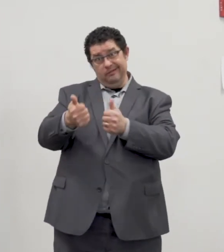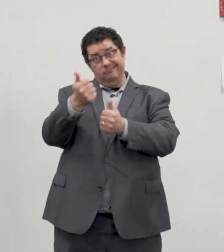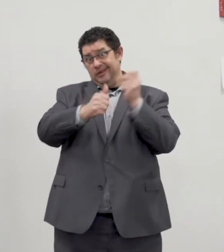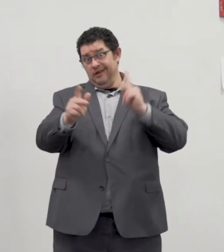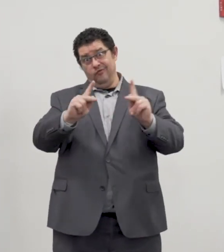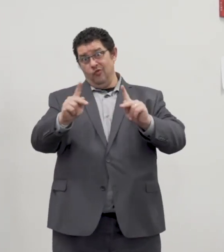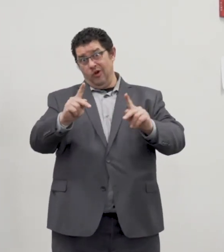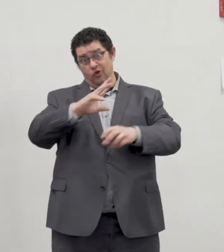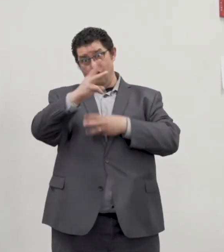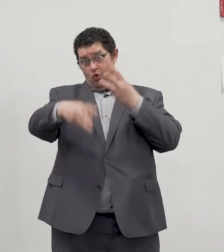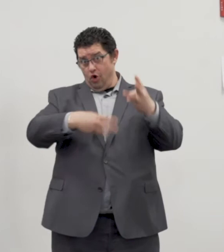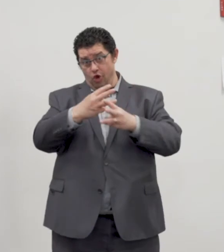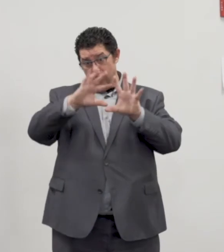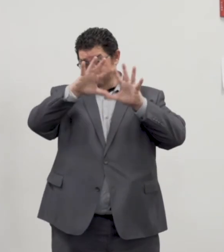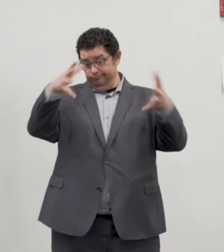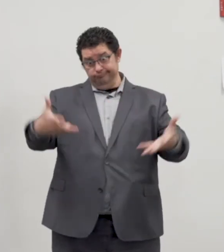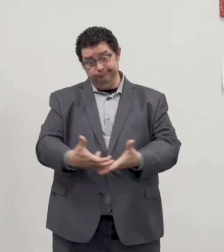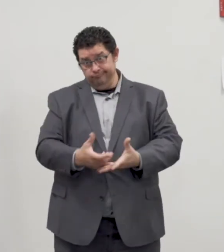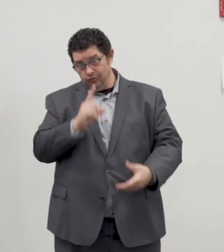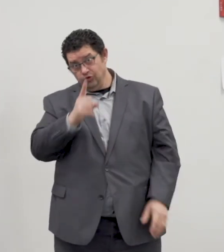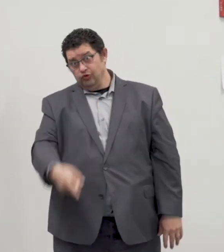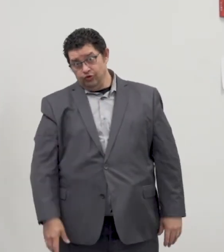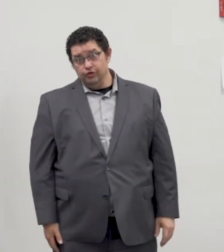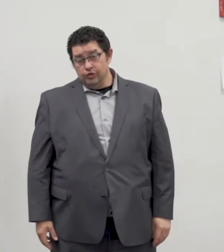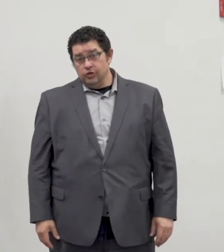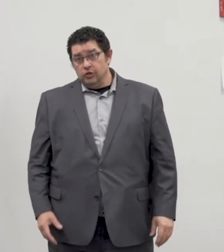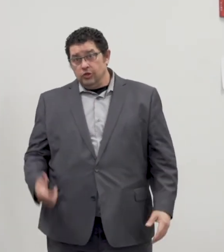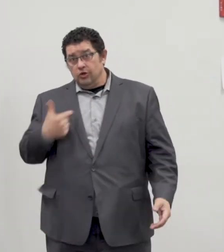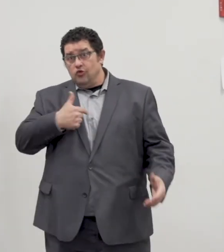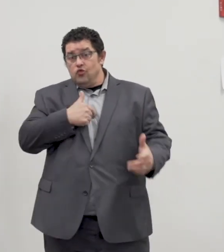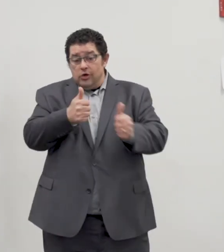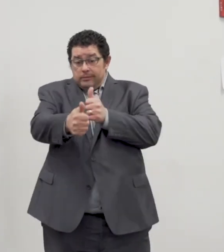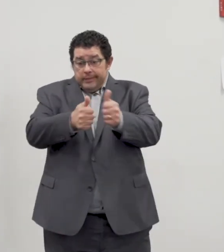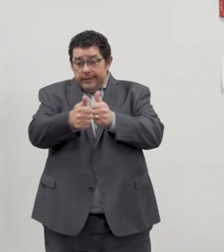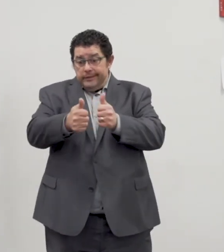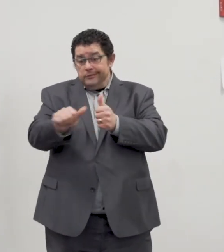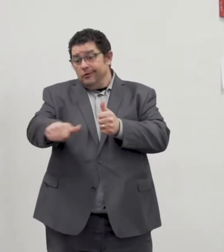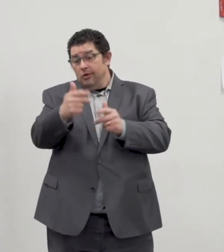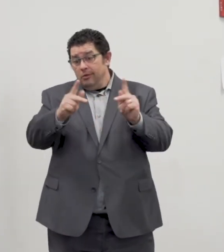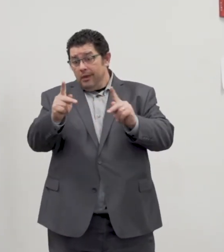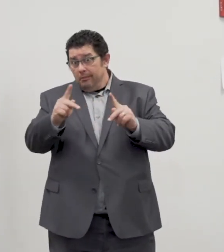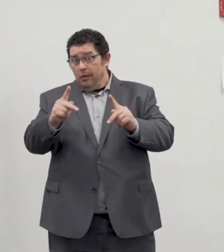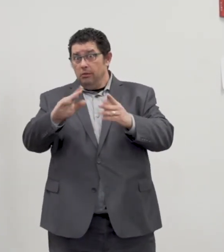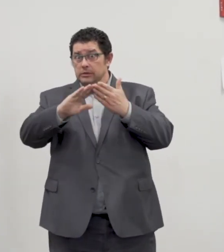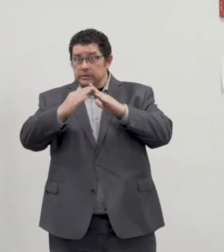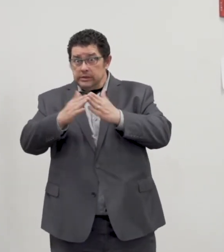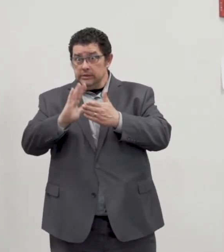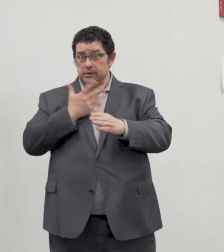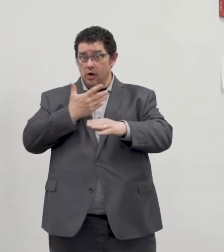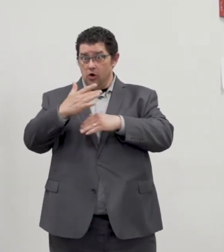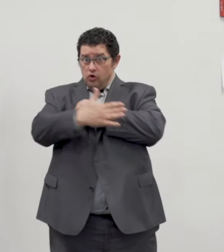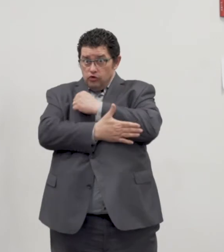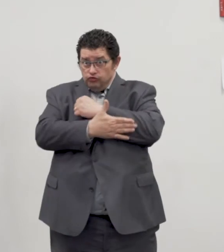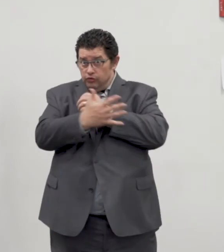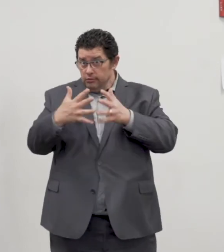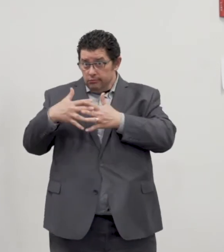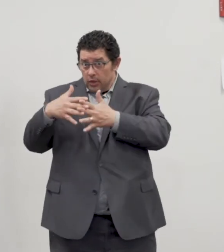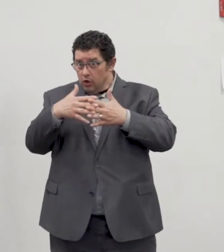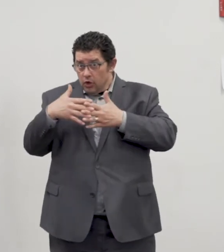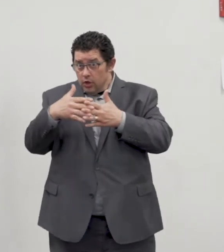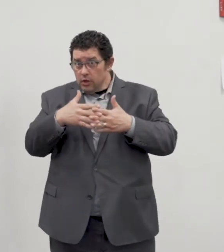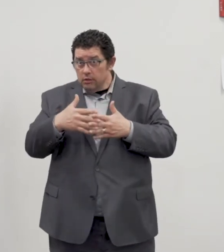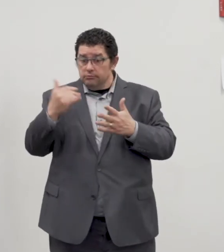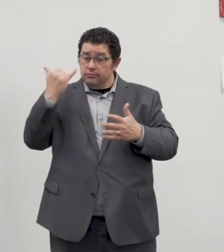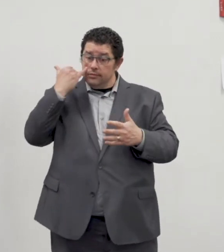world, for sure. We're competing with everyone in our country. If we're able to purchase